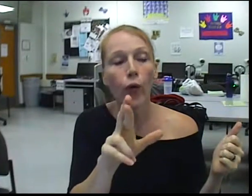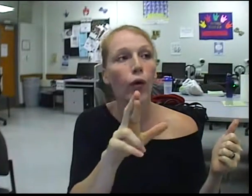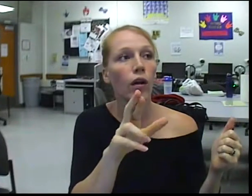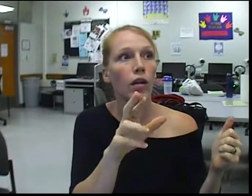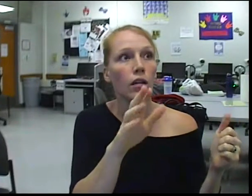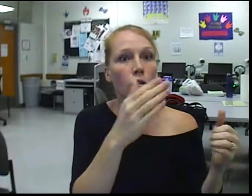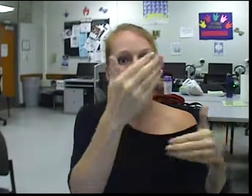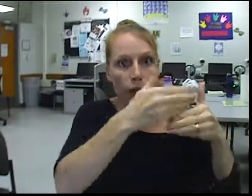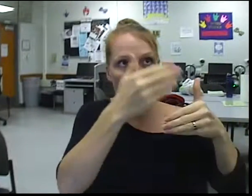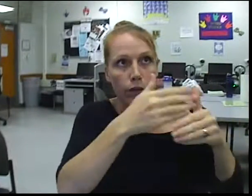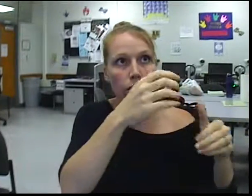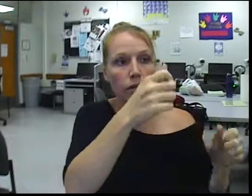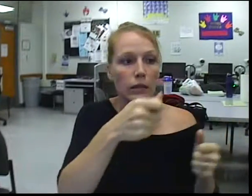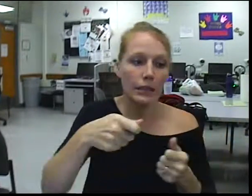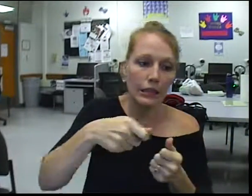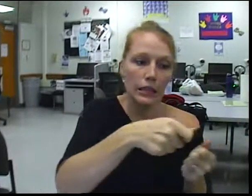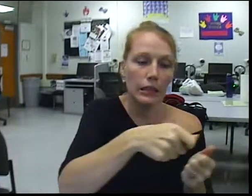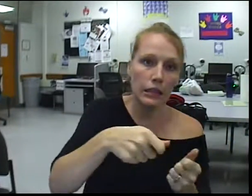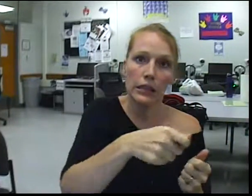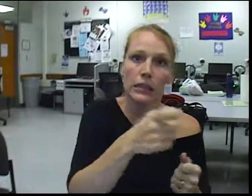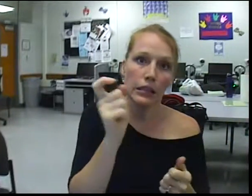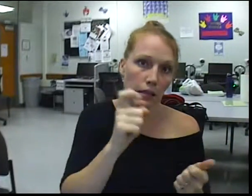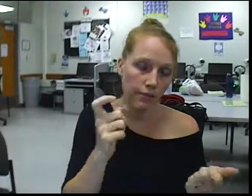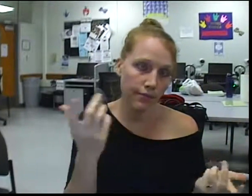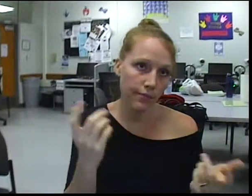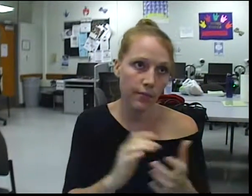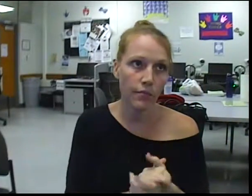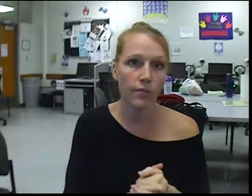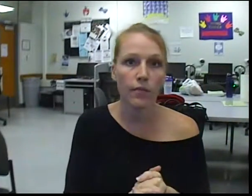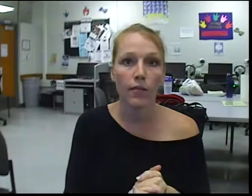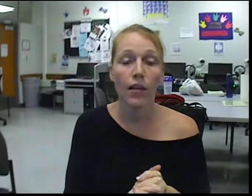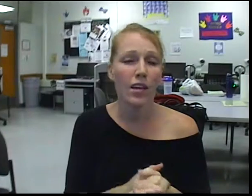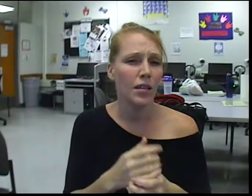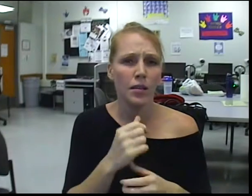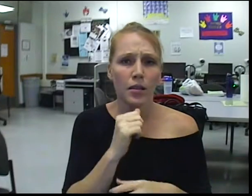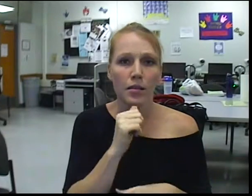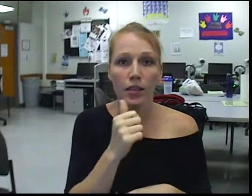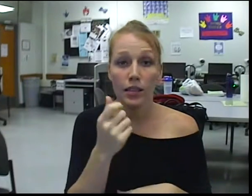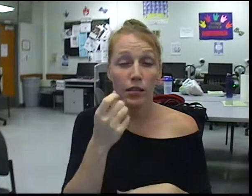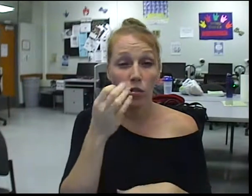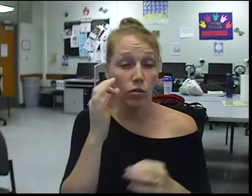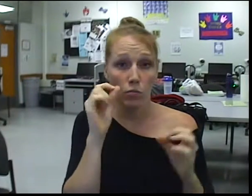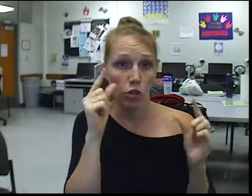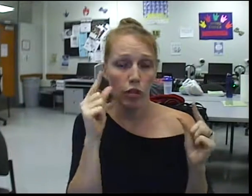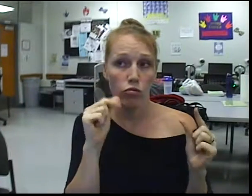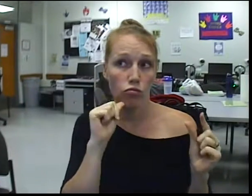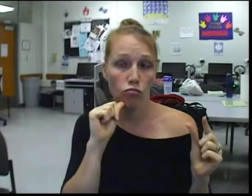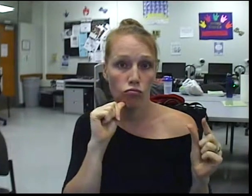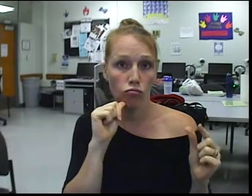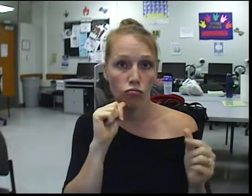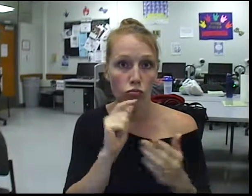to the point where we might be past it, but I wouldn't be surprised if the temperature drops so cool. Maybe next week, one night, and kills everybody's